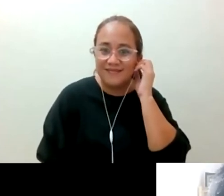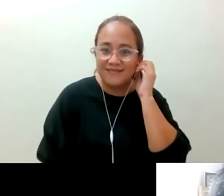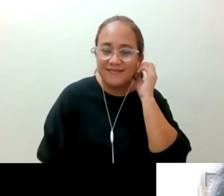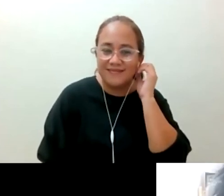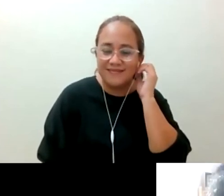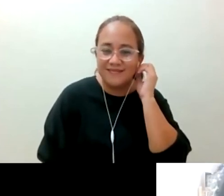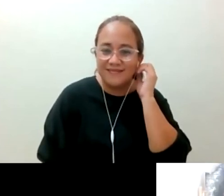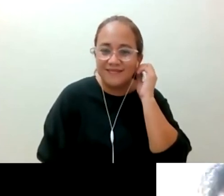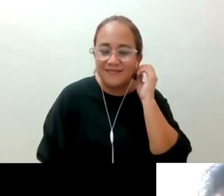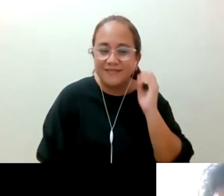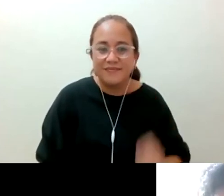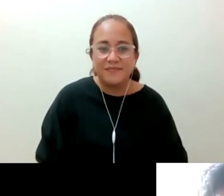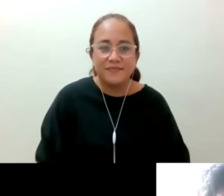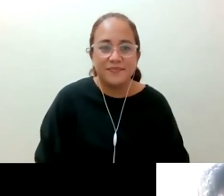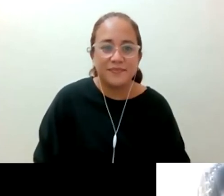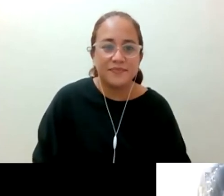Okay.